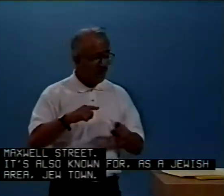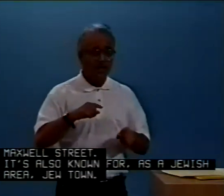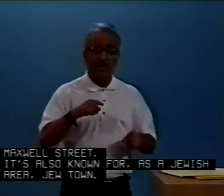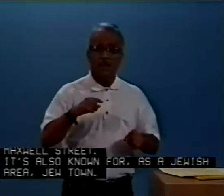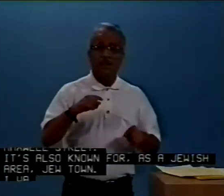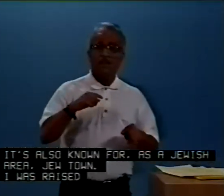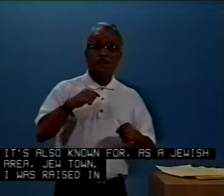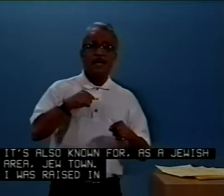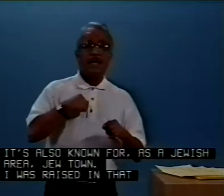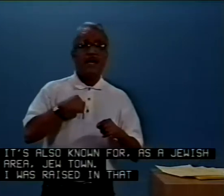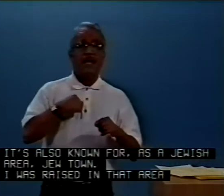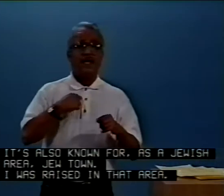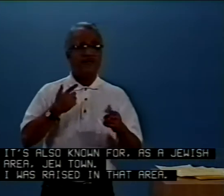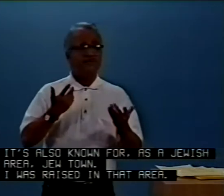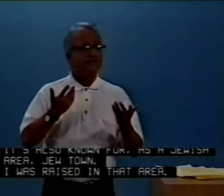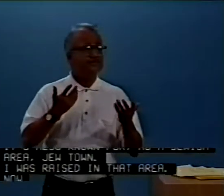been redeveloped.